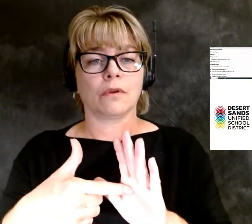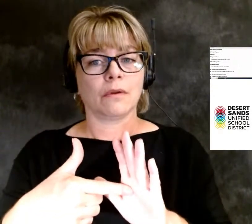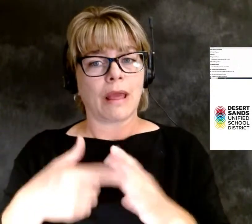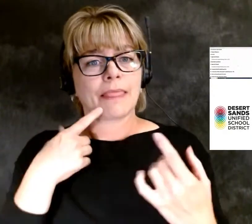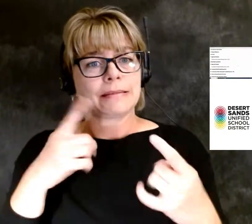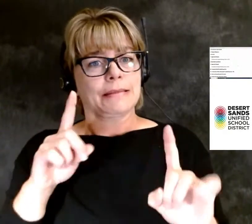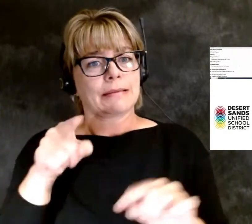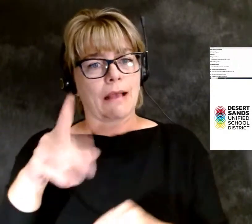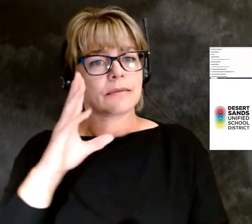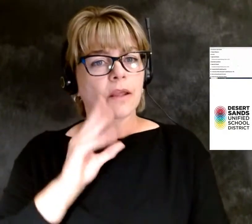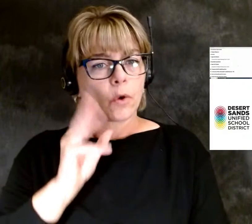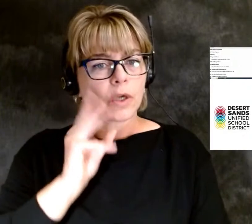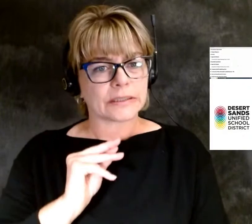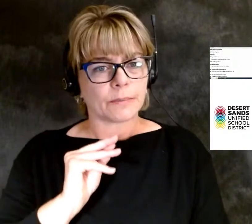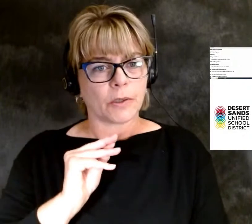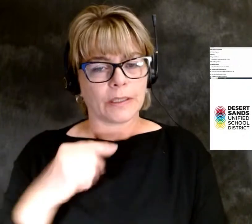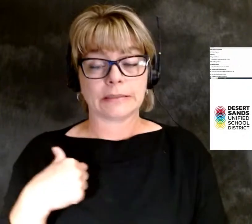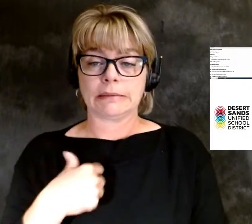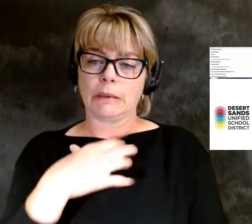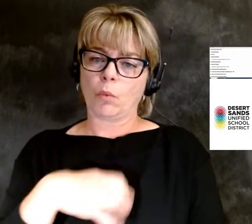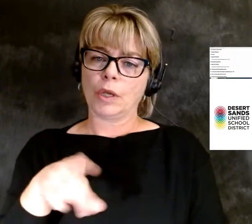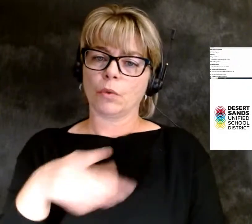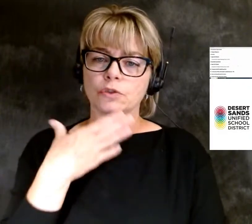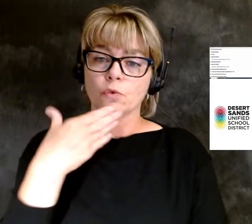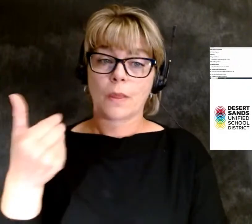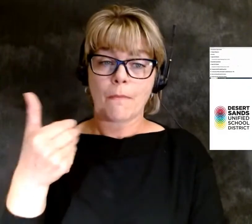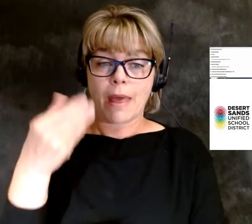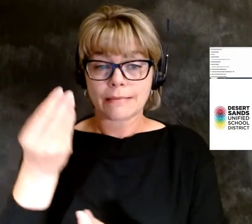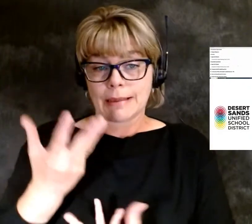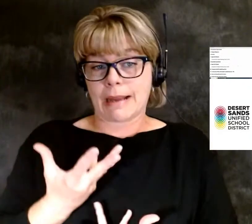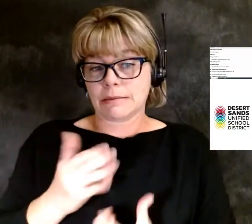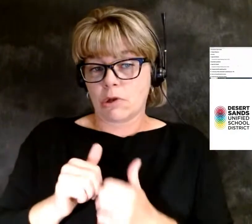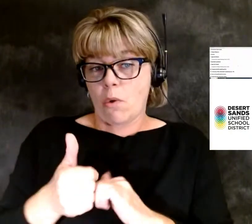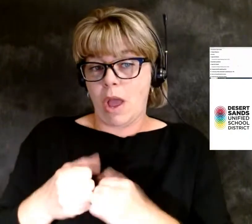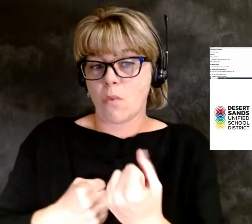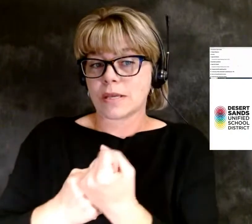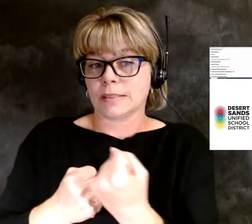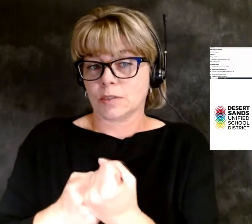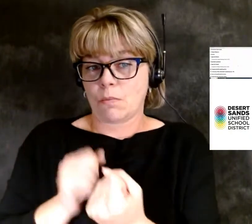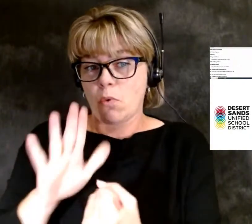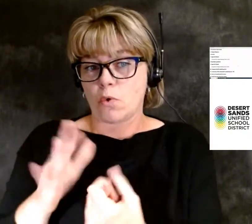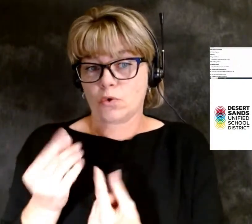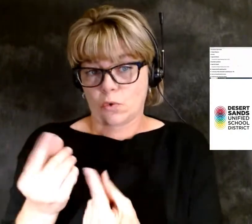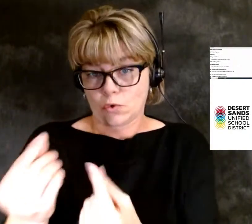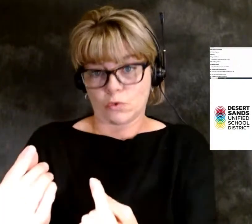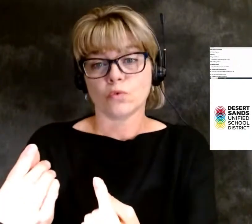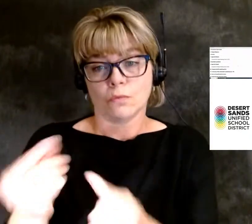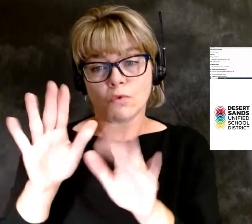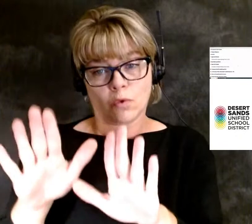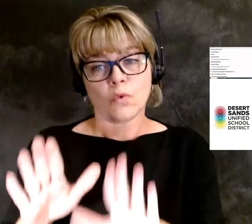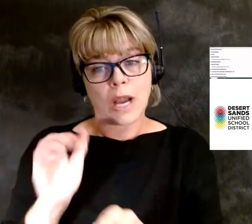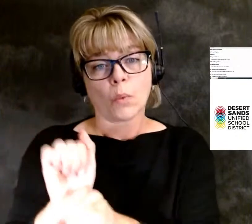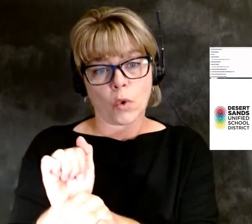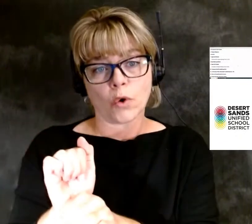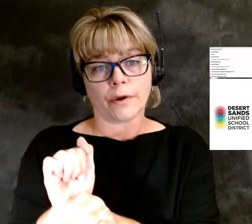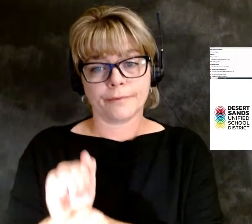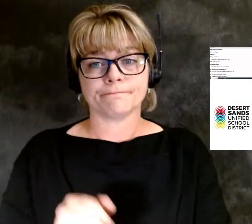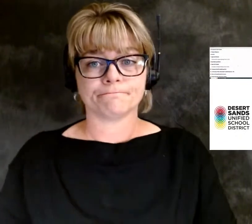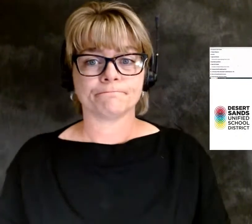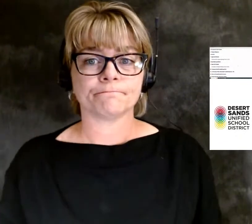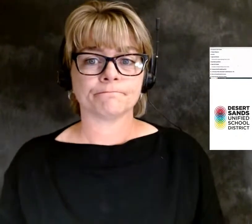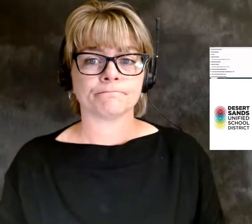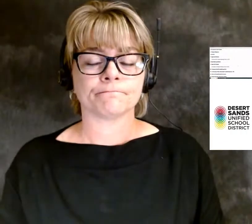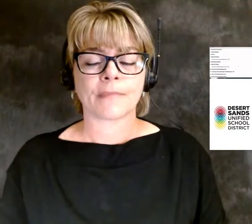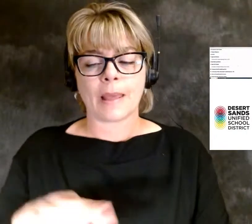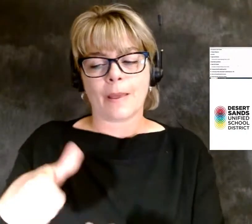having. Wish you the best, and let us know if we can be of support to anything that you're doing, sir. Great work. And behind a great